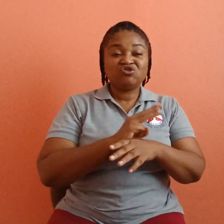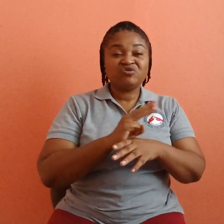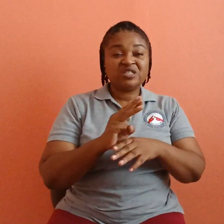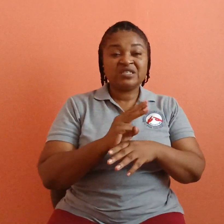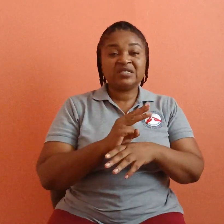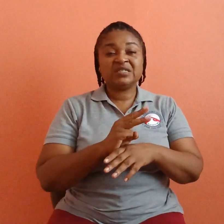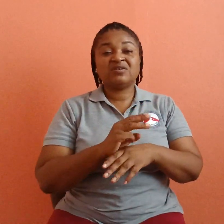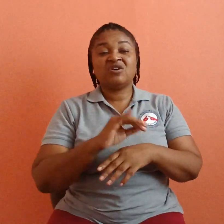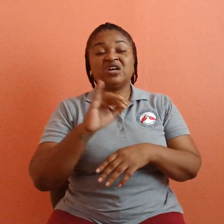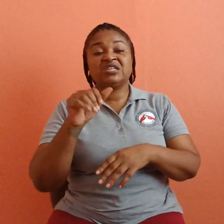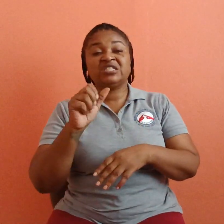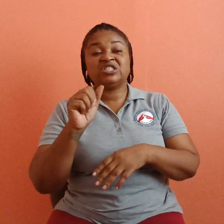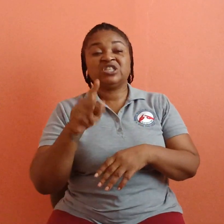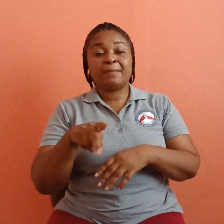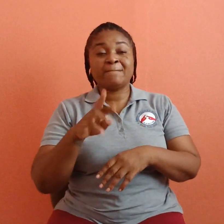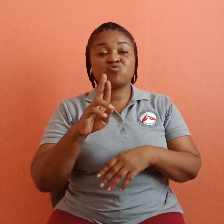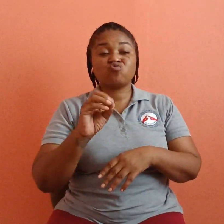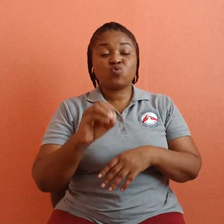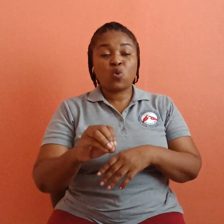Jam Pro or something like that?